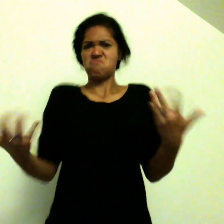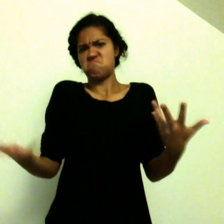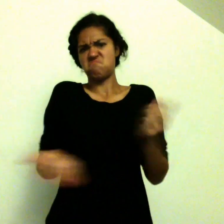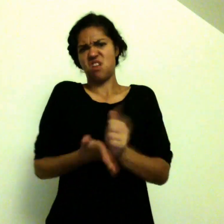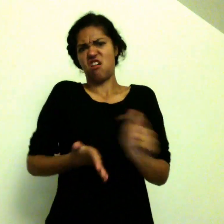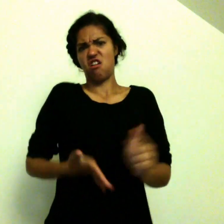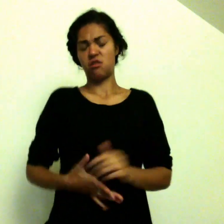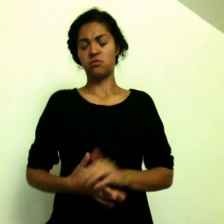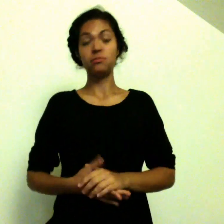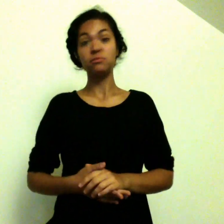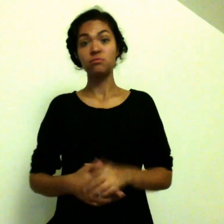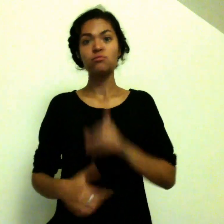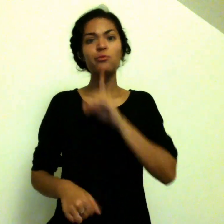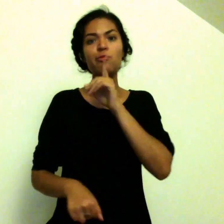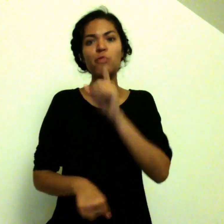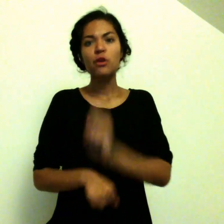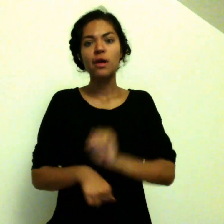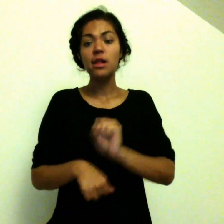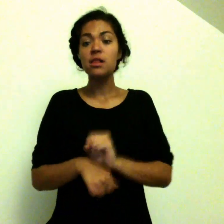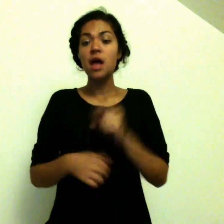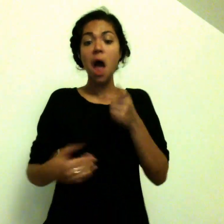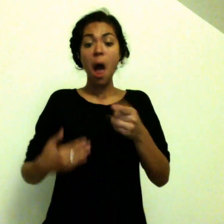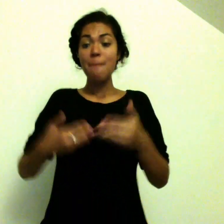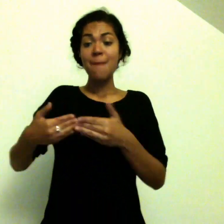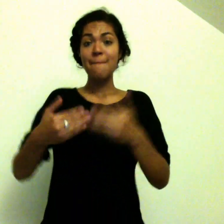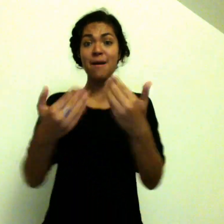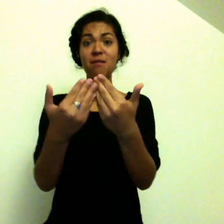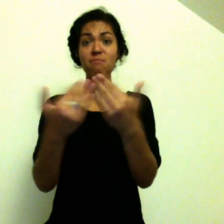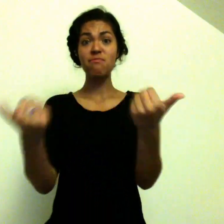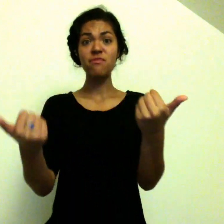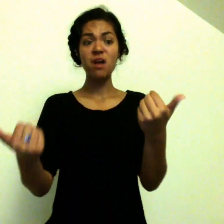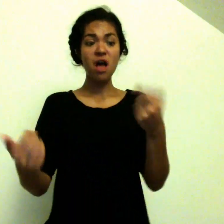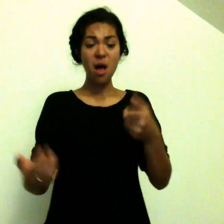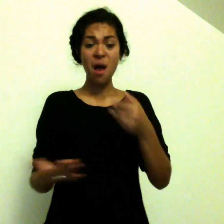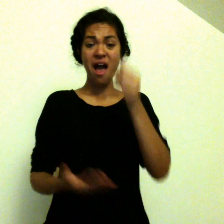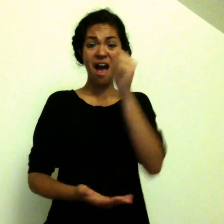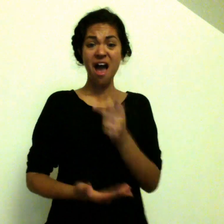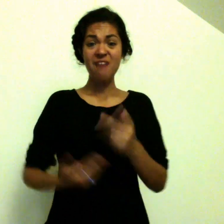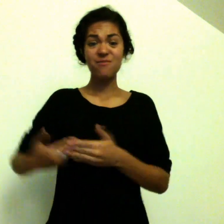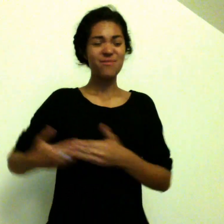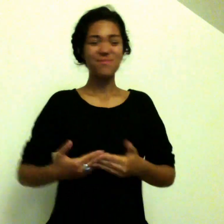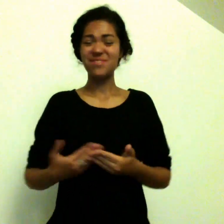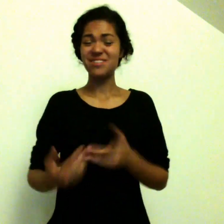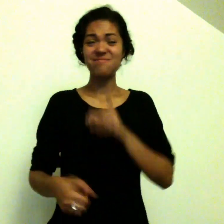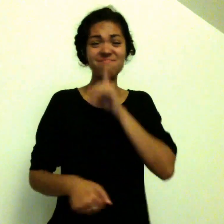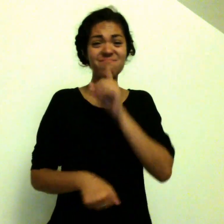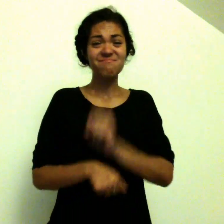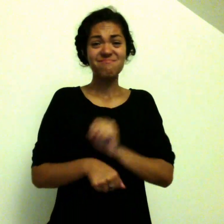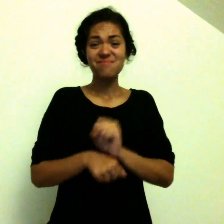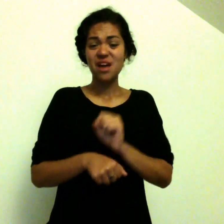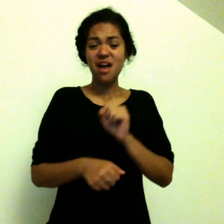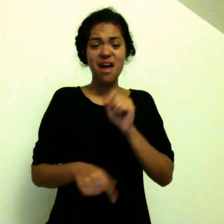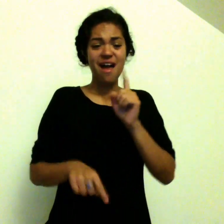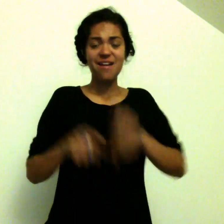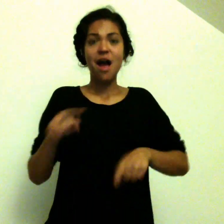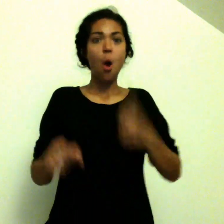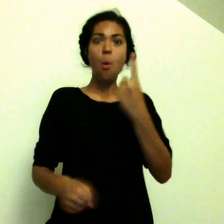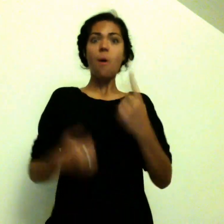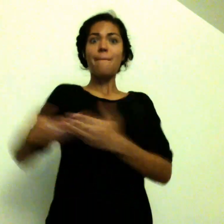and gruesome mockery of a child. Two halves of a baby make no baby at all. On this higher plane of human sentiment and experience,